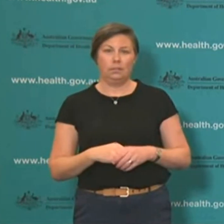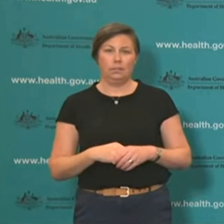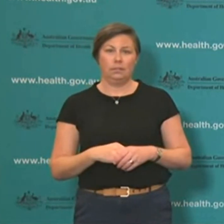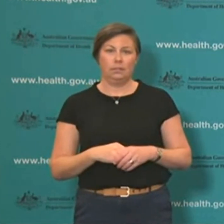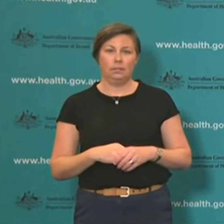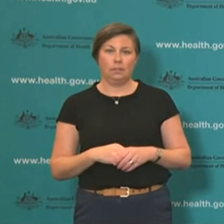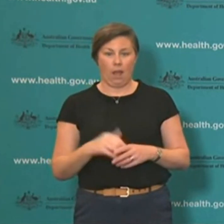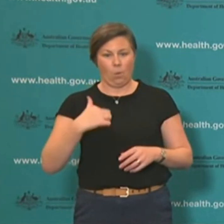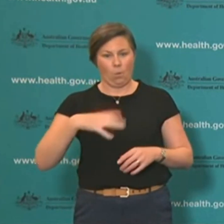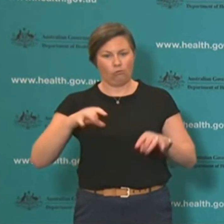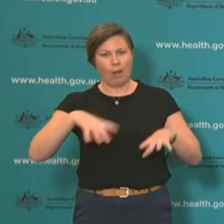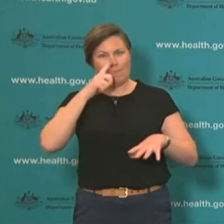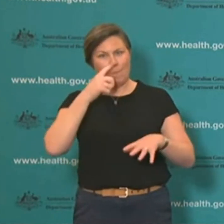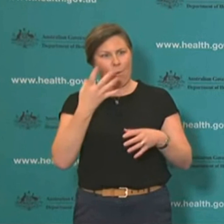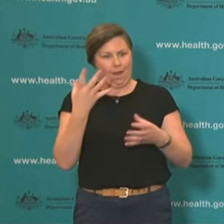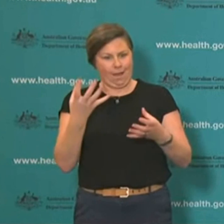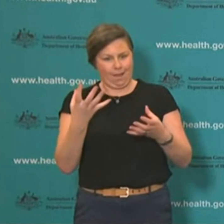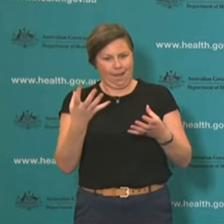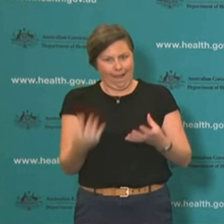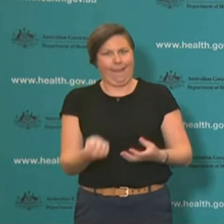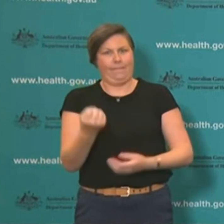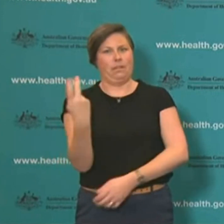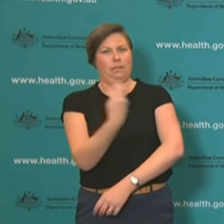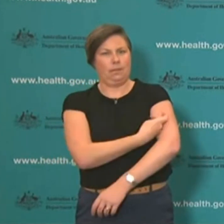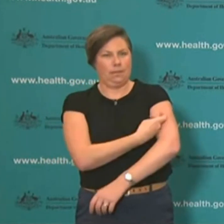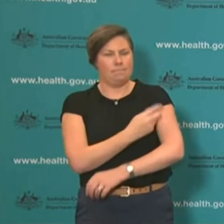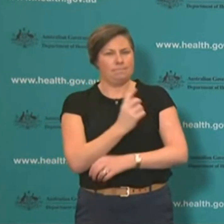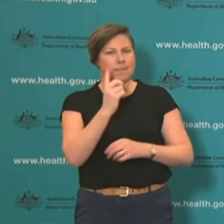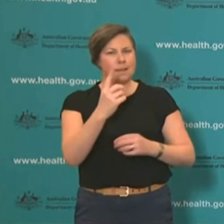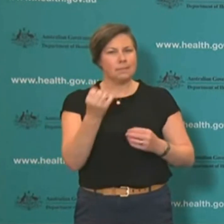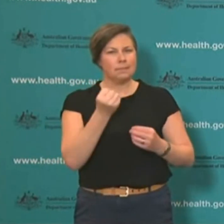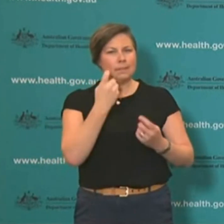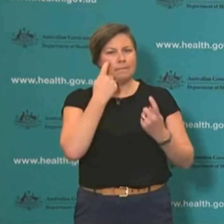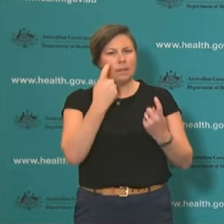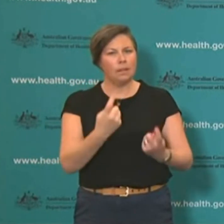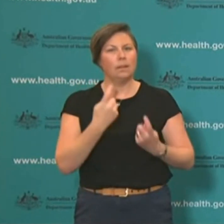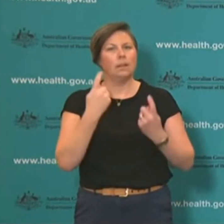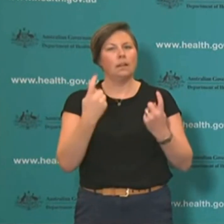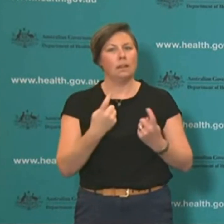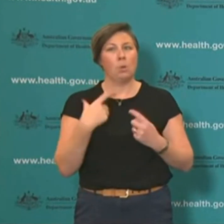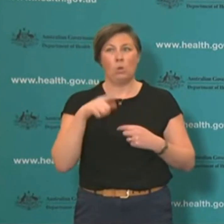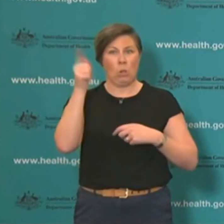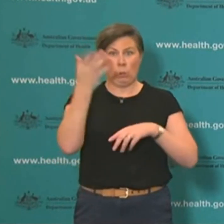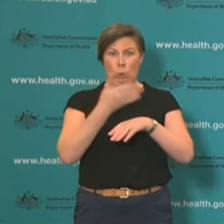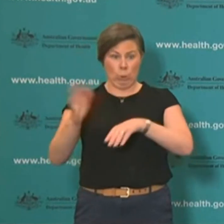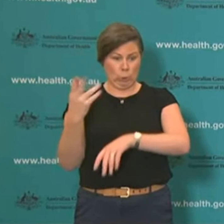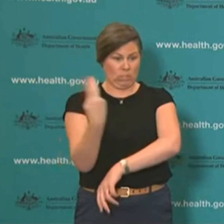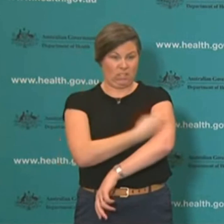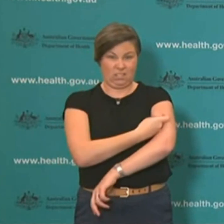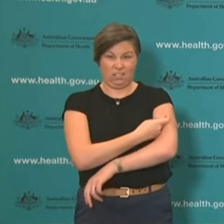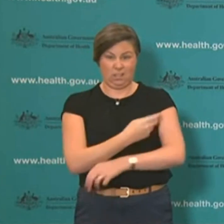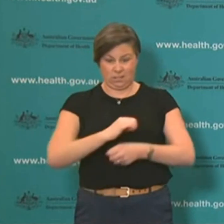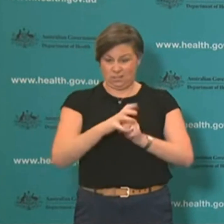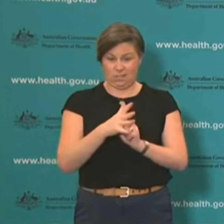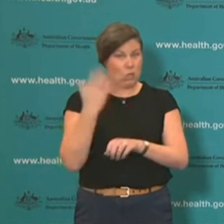Australians with those candidates. But the important thing, of course, is that that's done these will be novel vaccines for a novel virus, and the importance